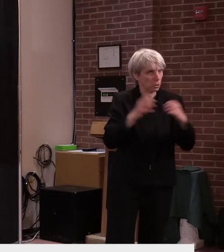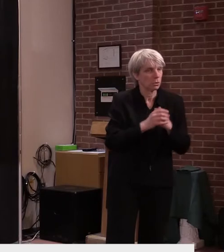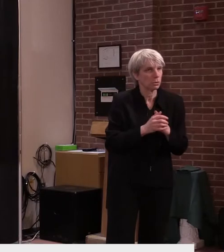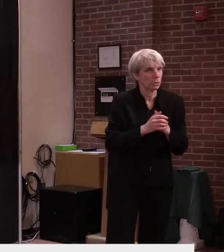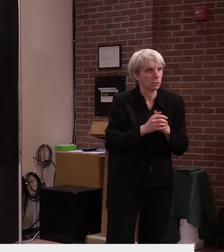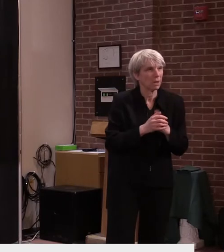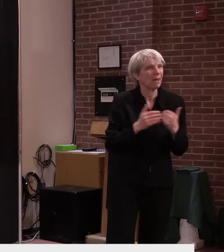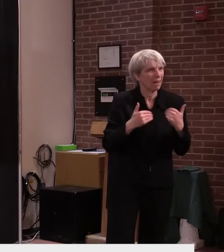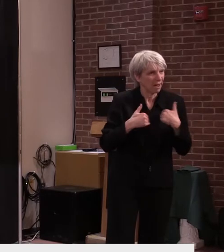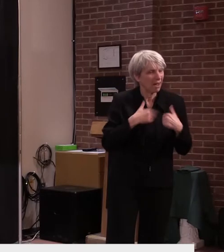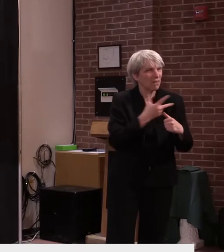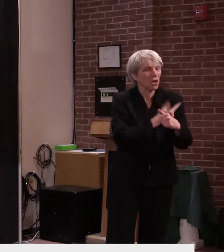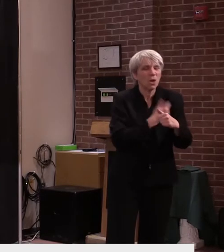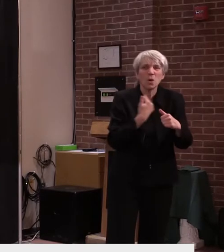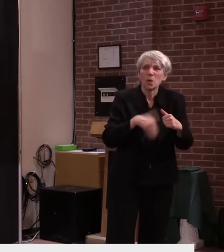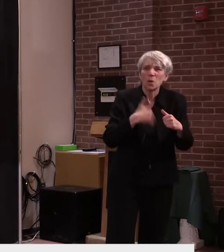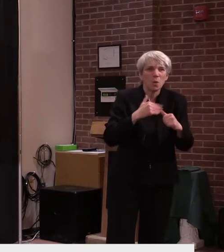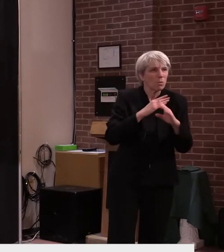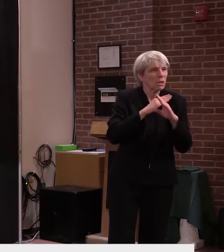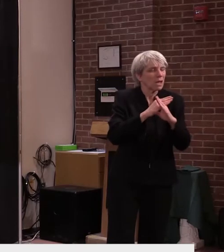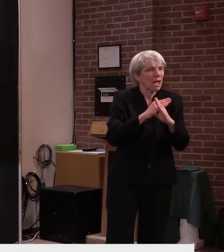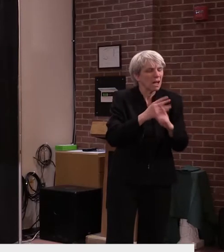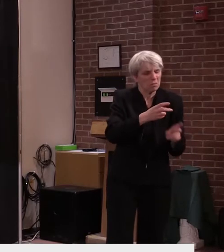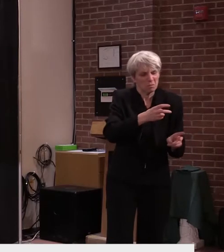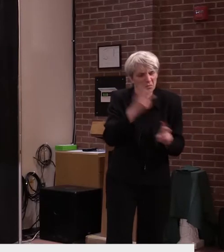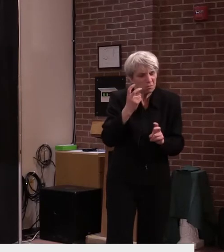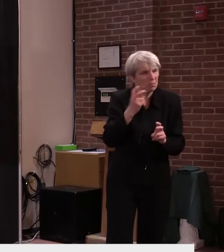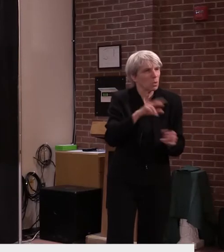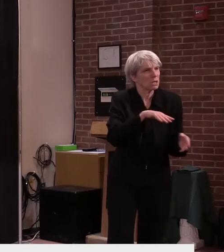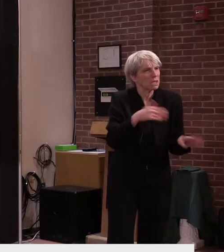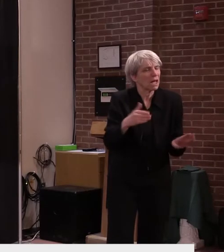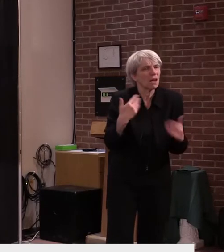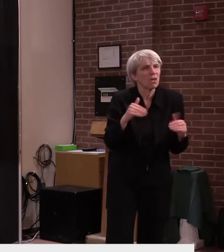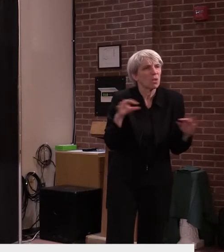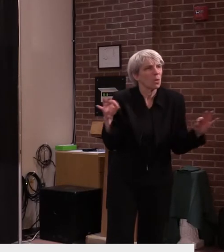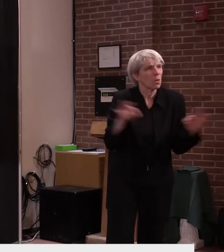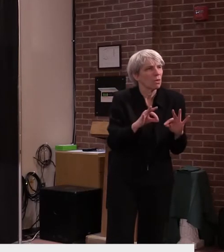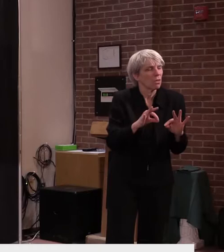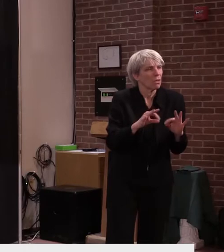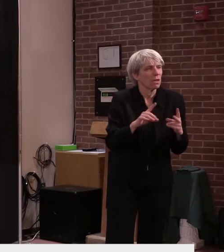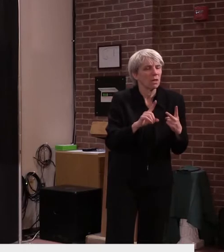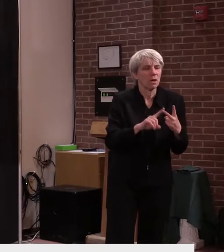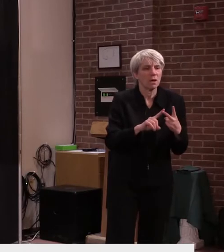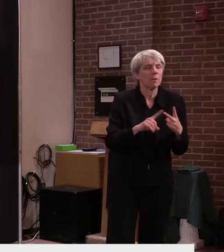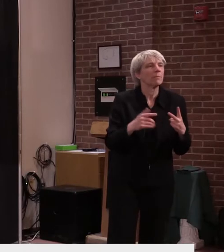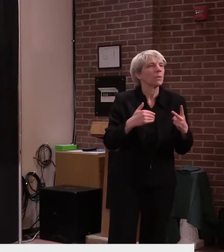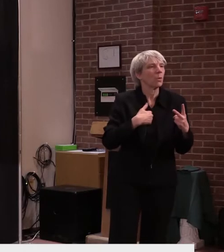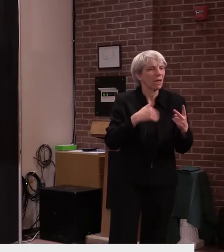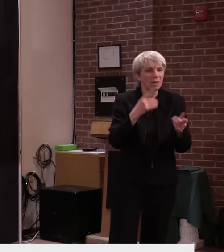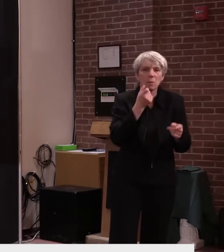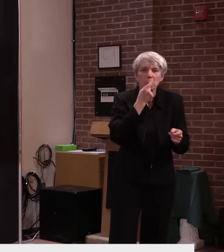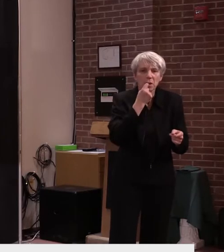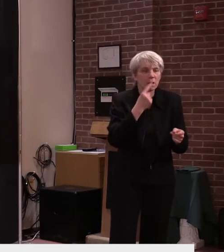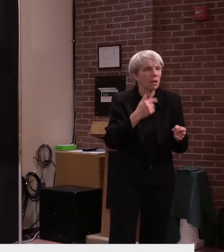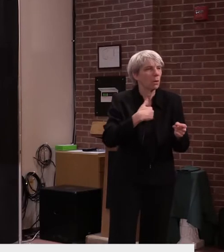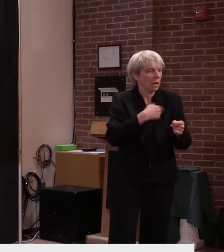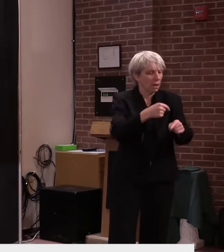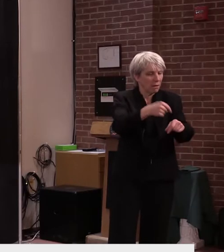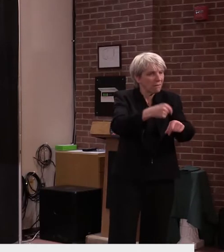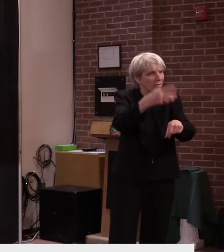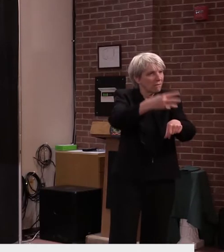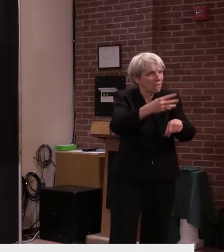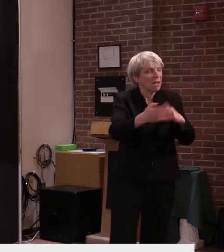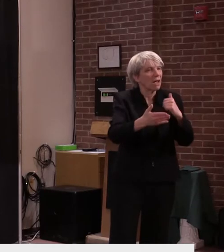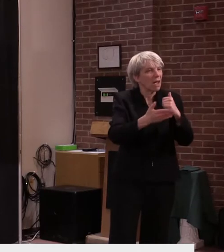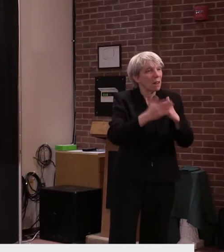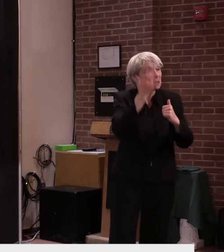at protecting us from severe disease. We have additional therapeutics. We know to wear masks. Things